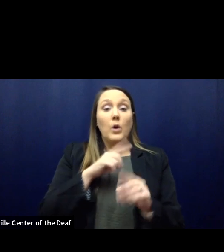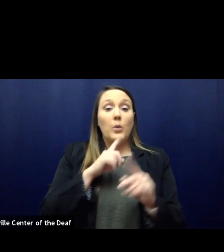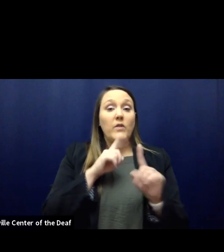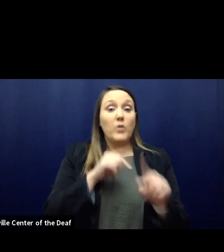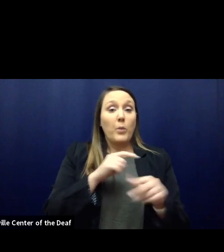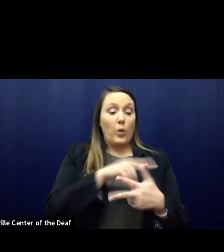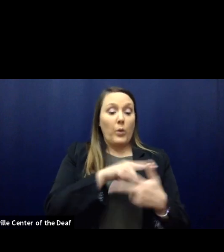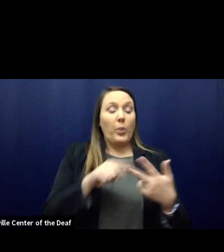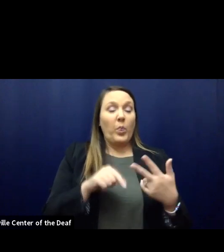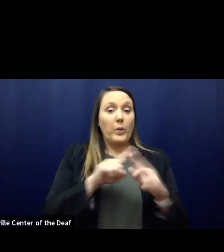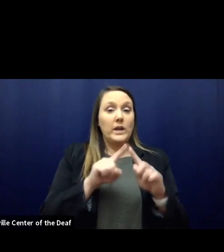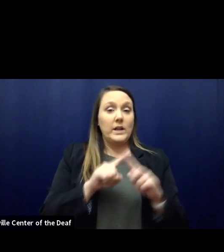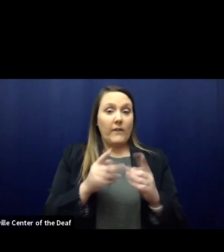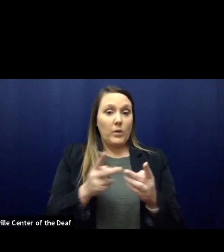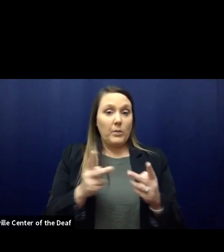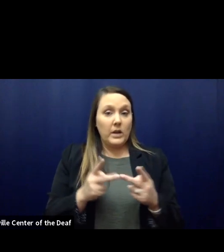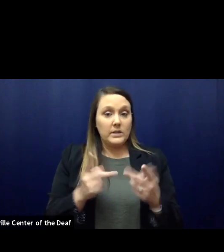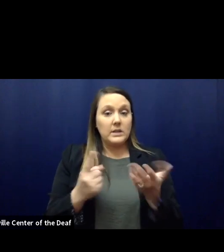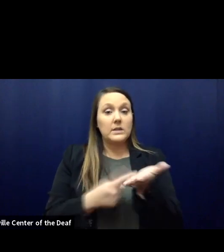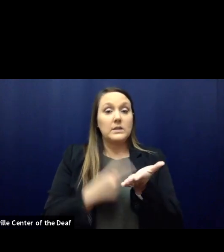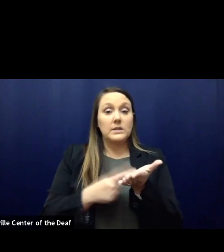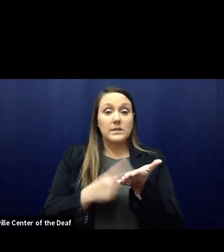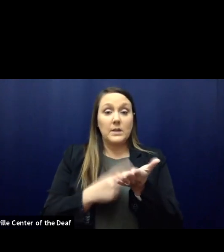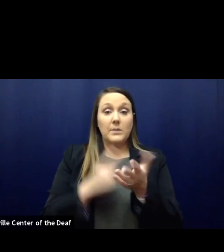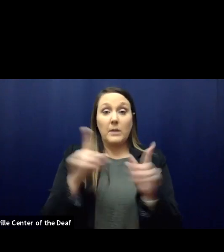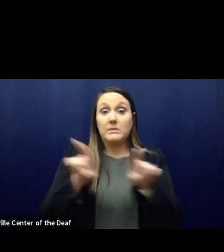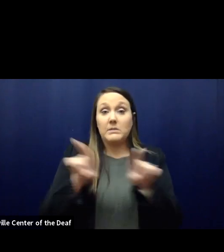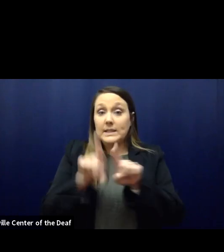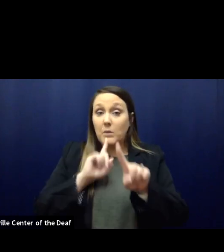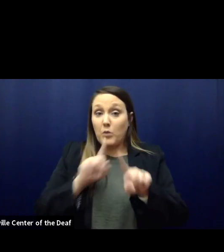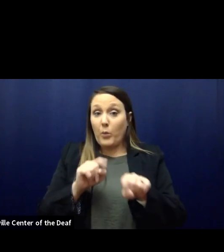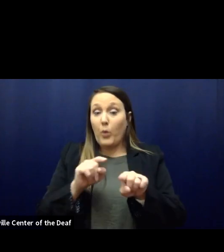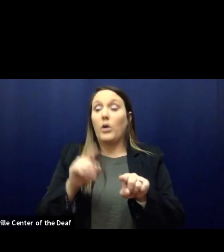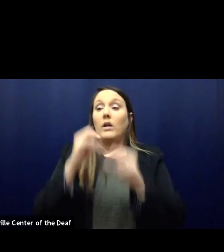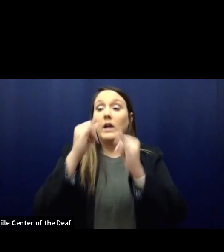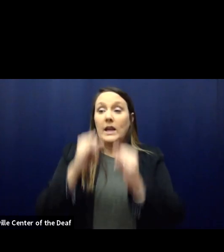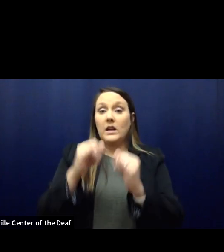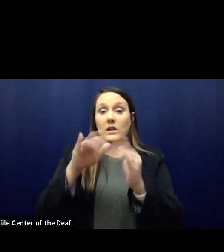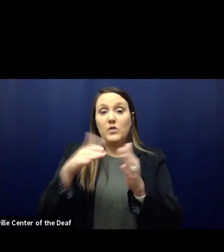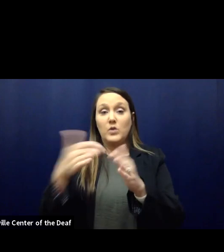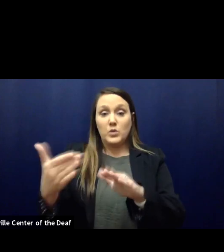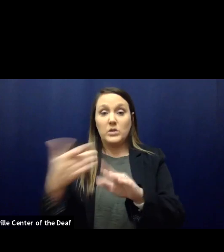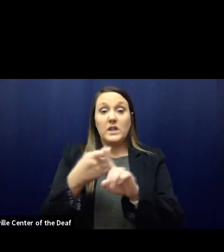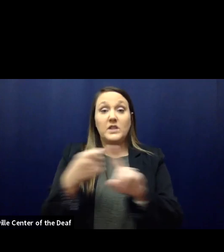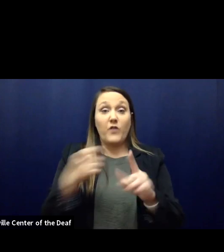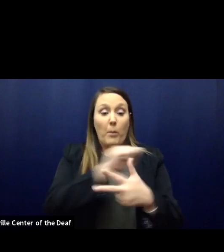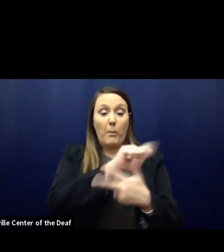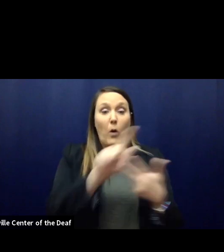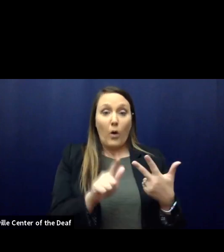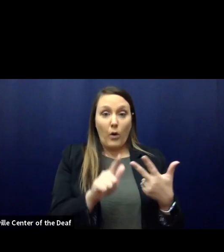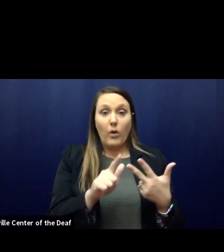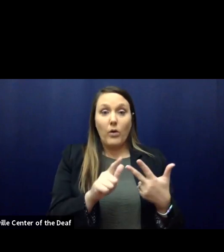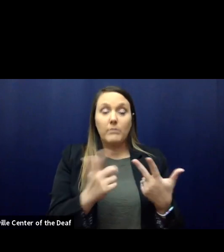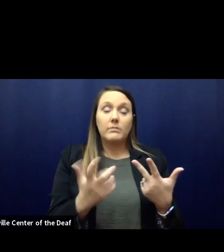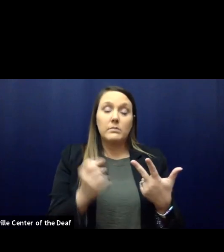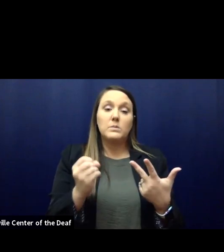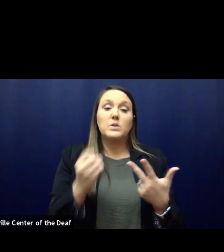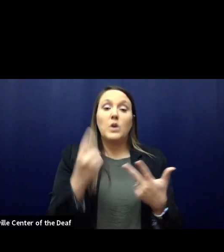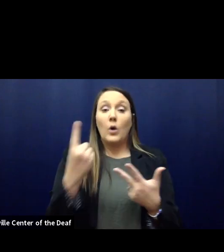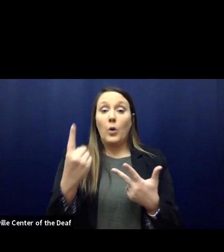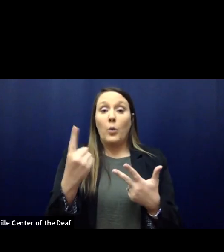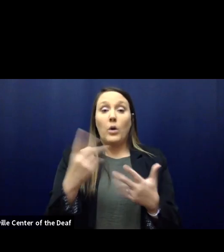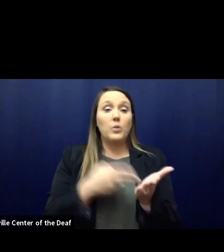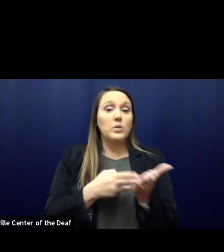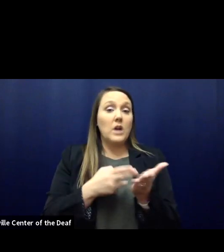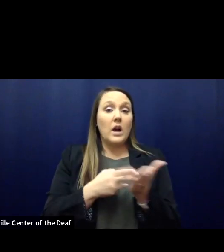different sources, and sometimes we get the same report of an individual death from all 3 of those. And so one was honestly